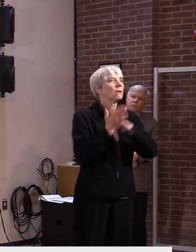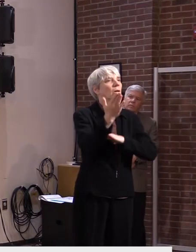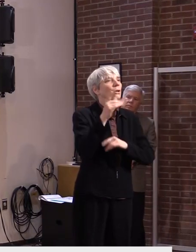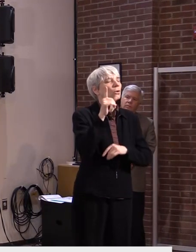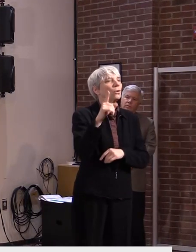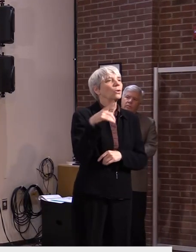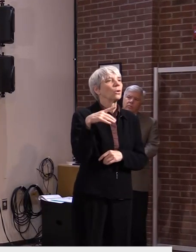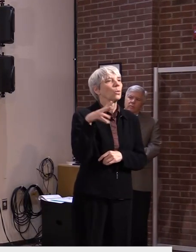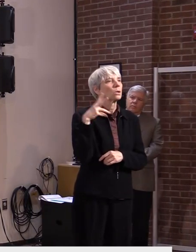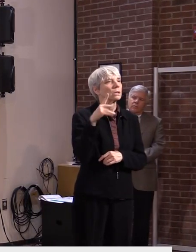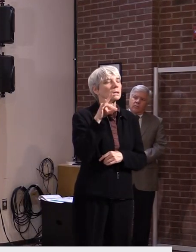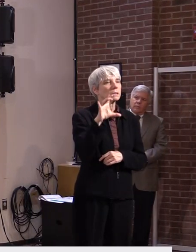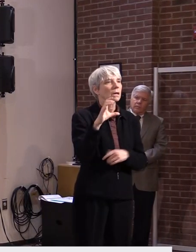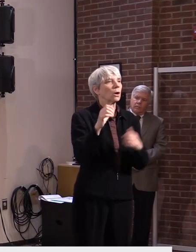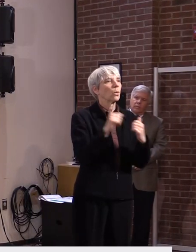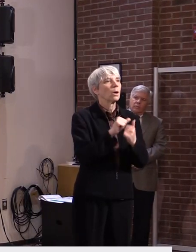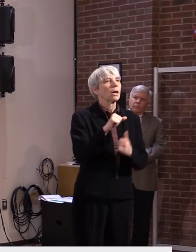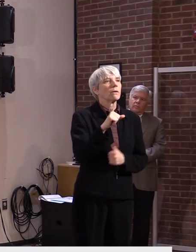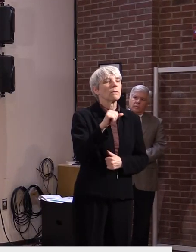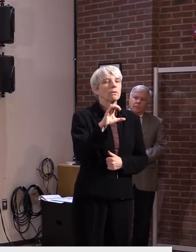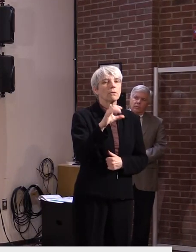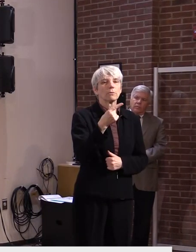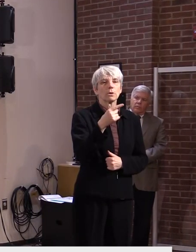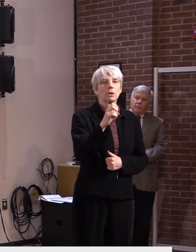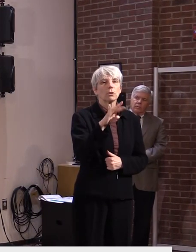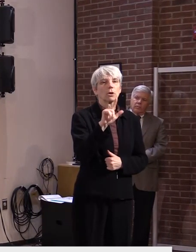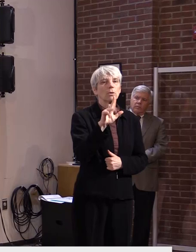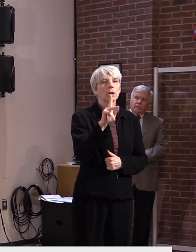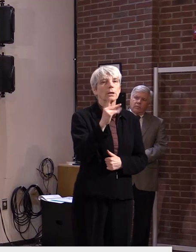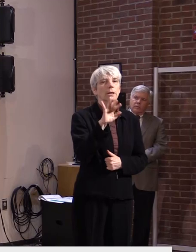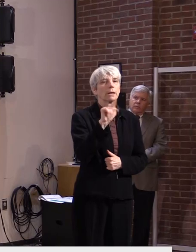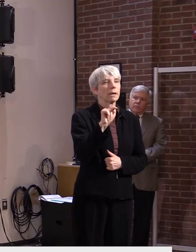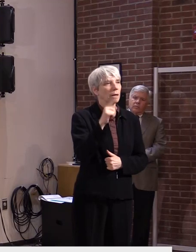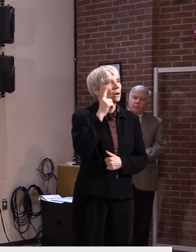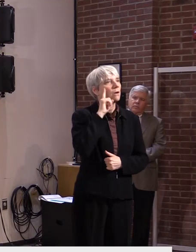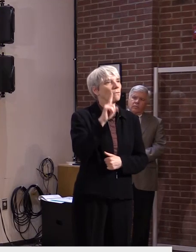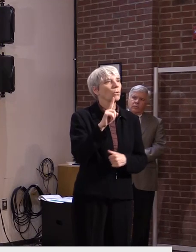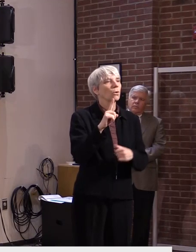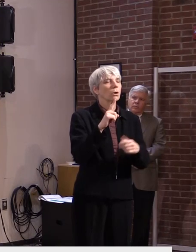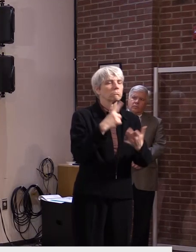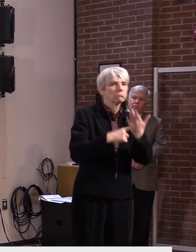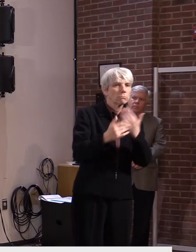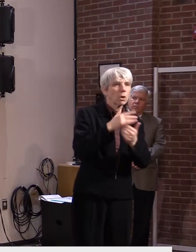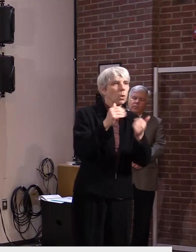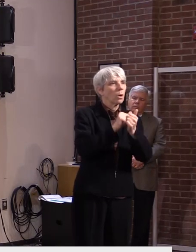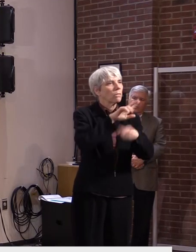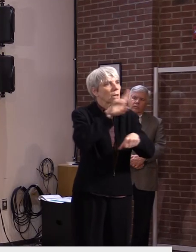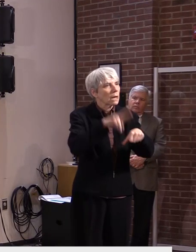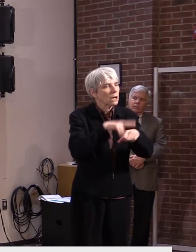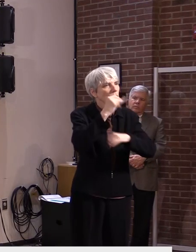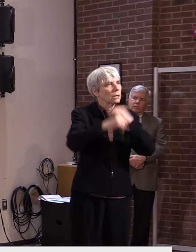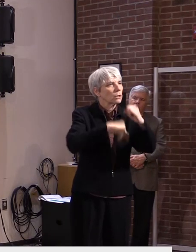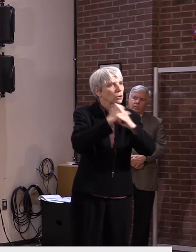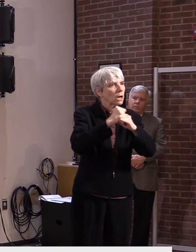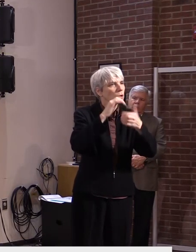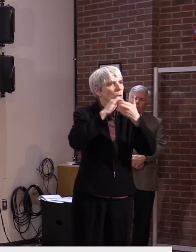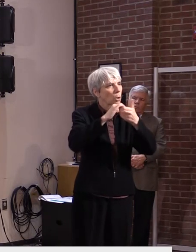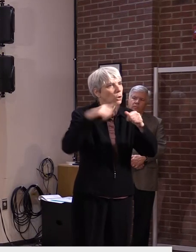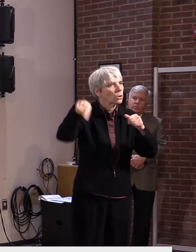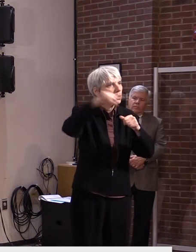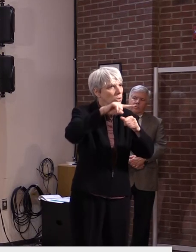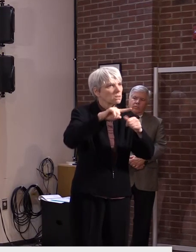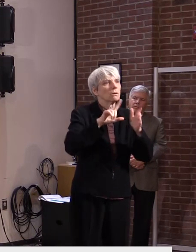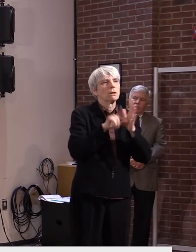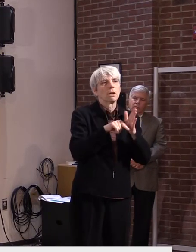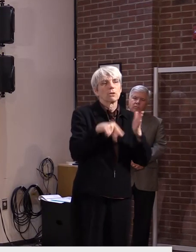General Knight for meetings with our federal and international partners, and we'll have more information on that coming later